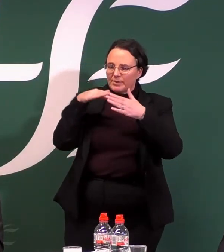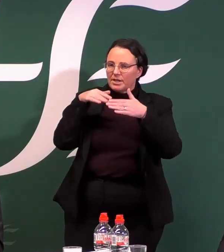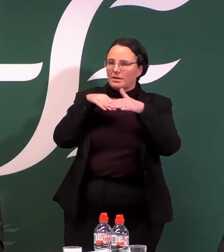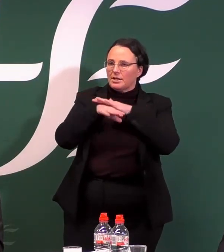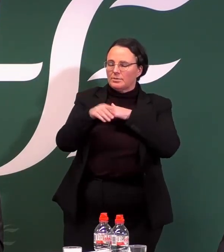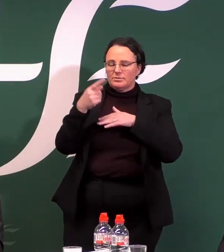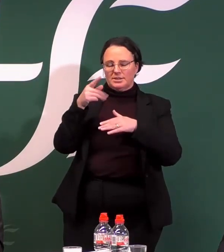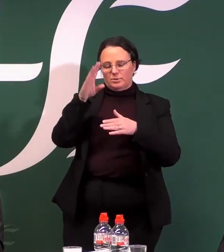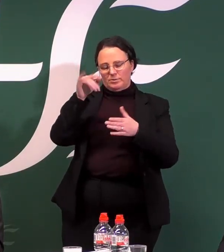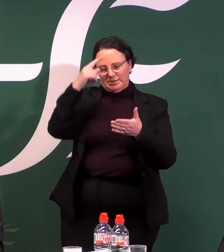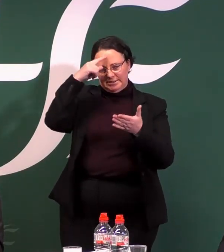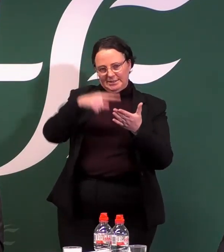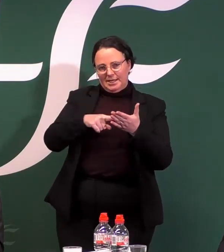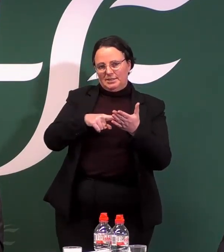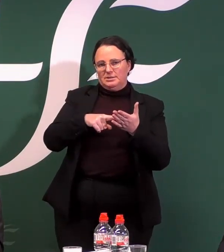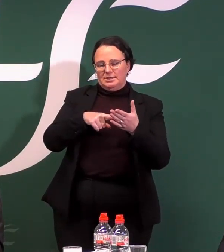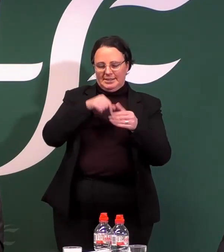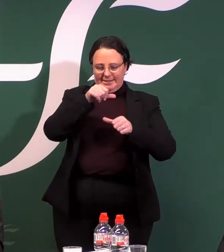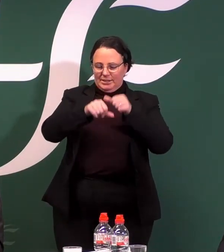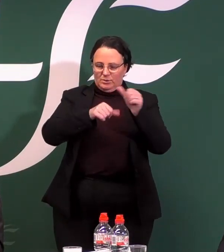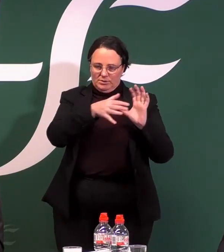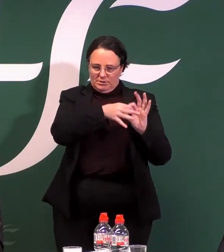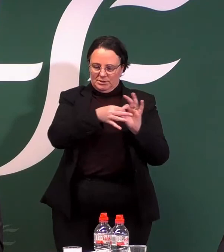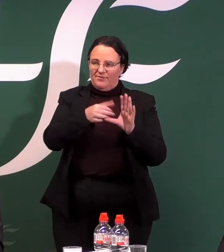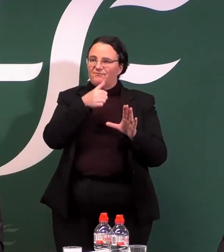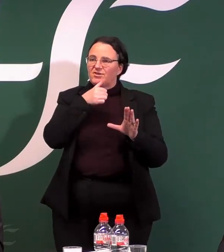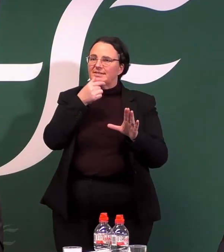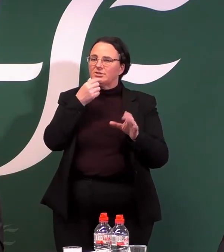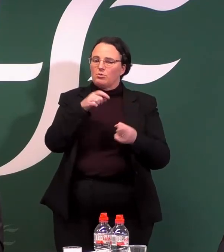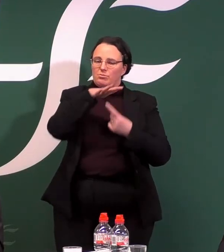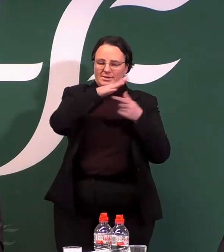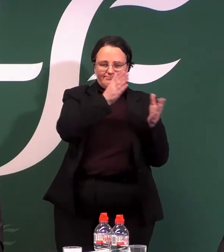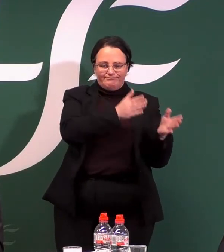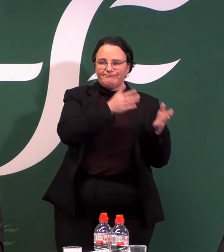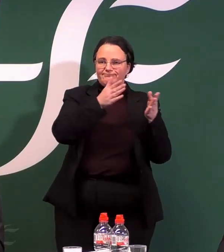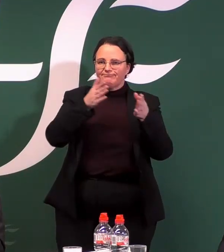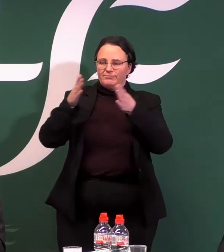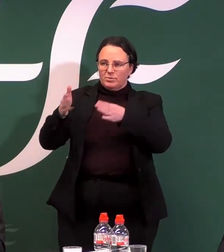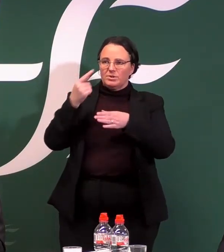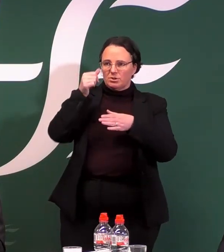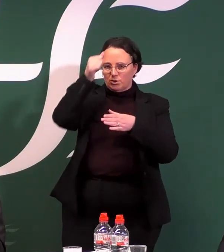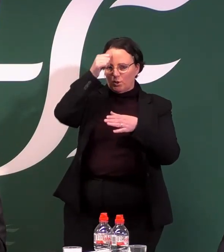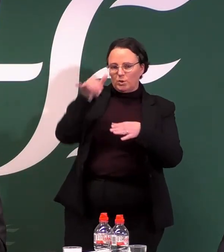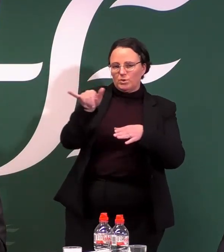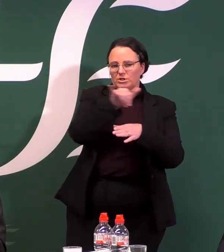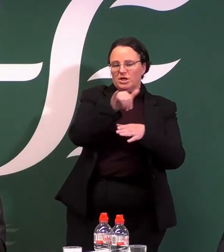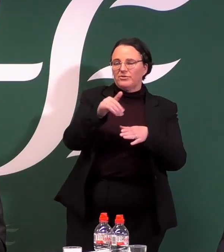the prioritisation and the sequence from the beginning has been down through risk groups.